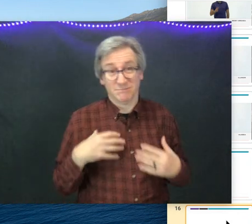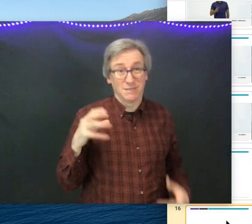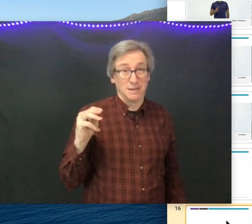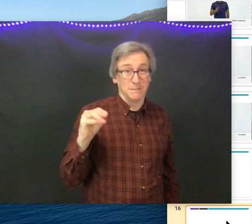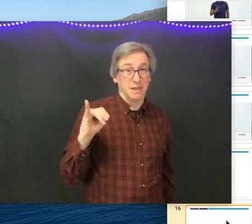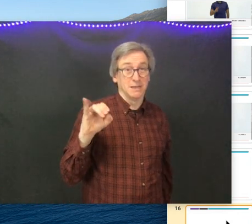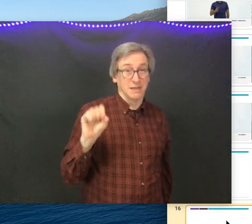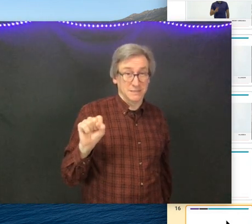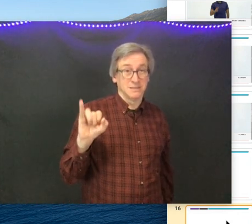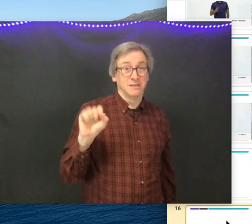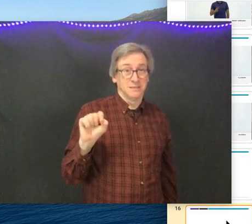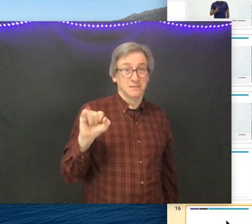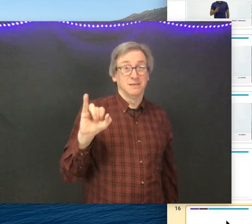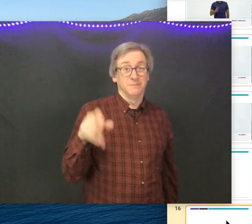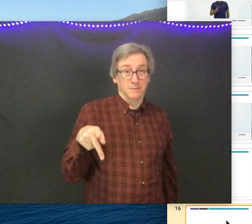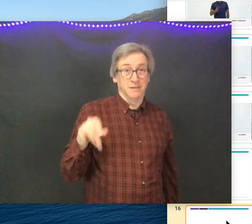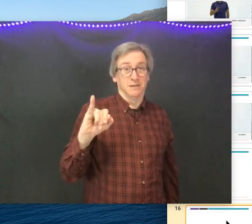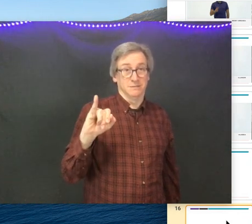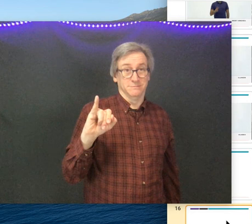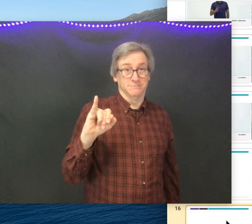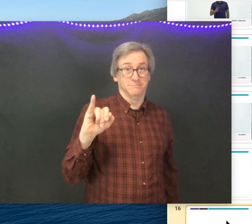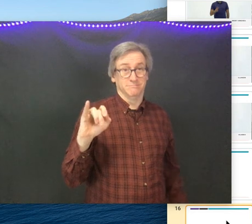spelling.